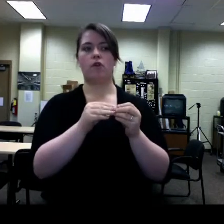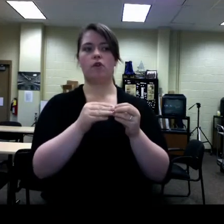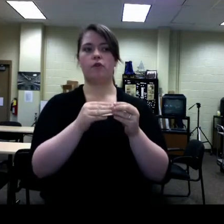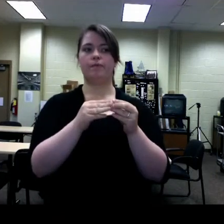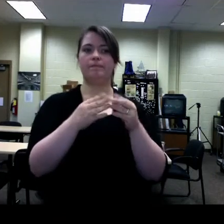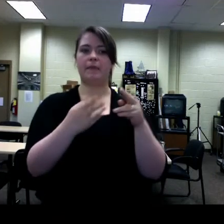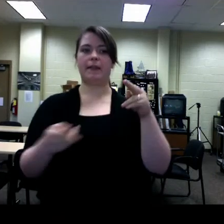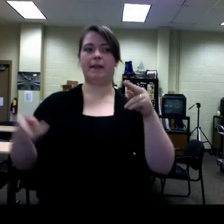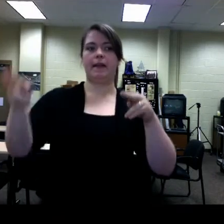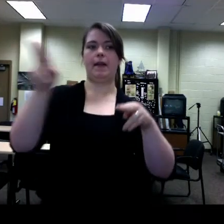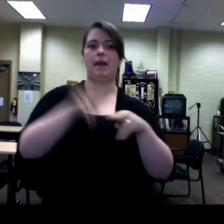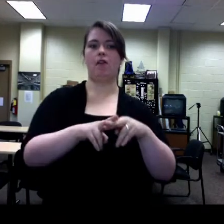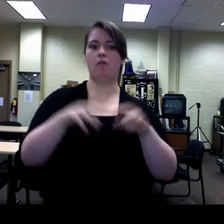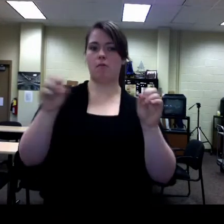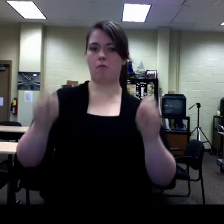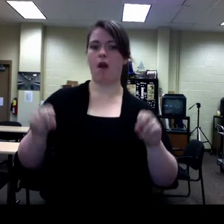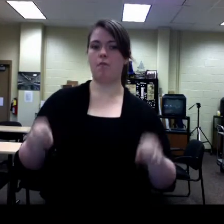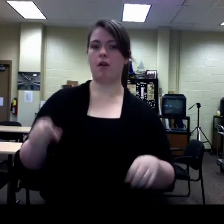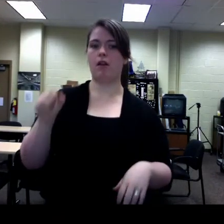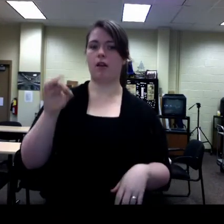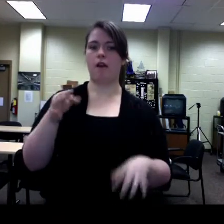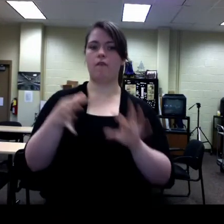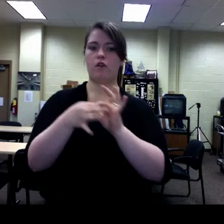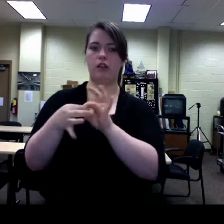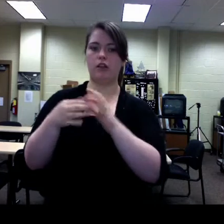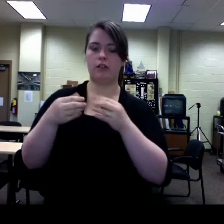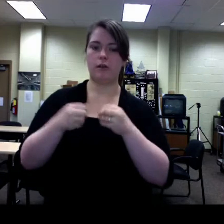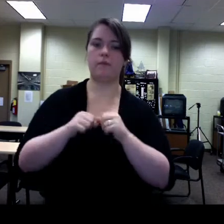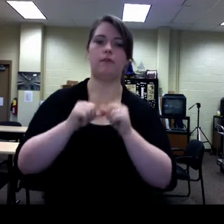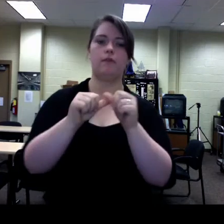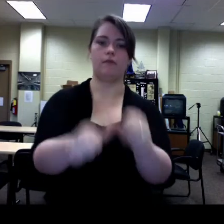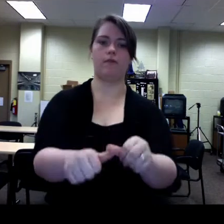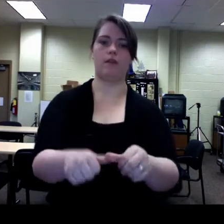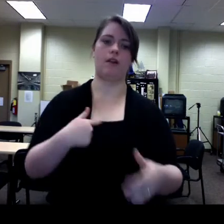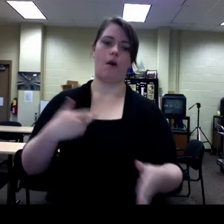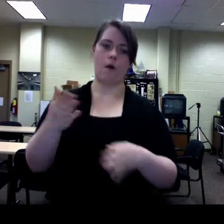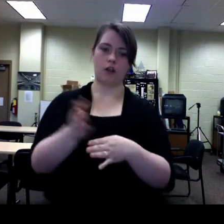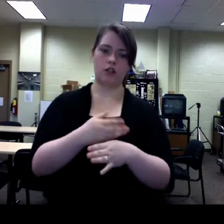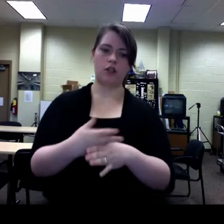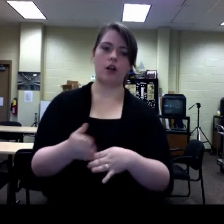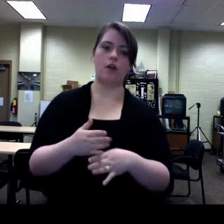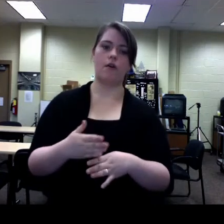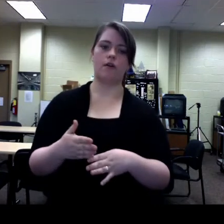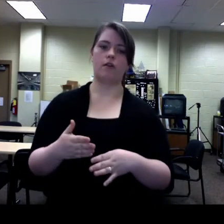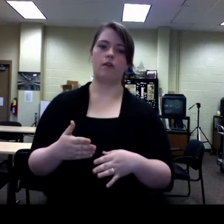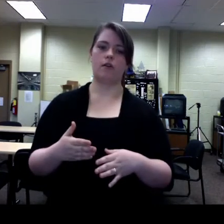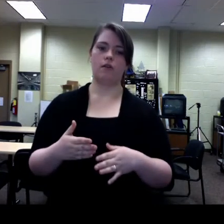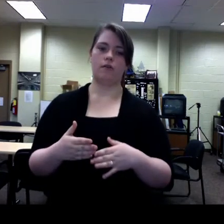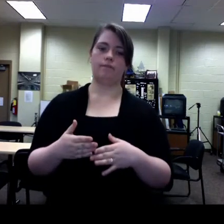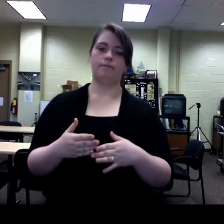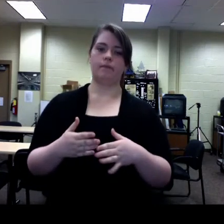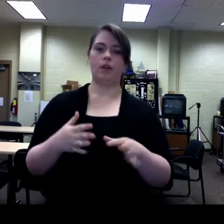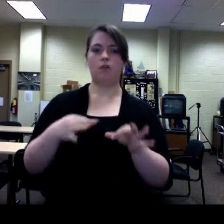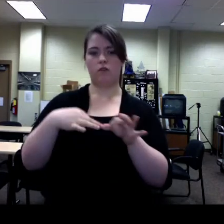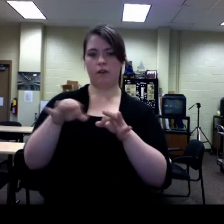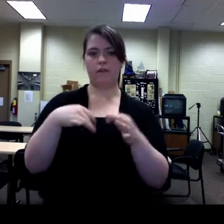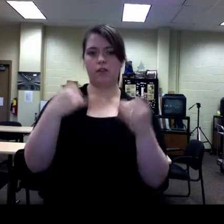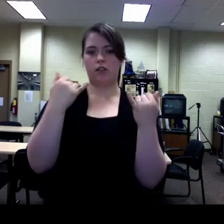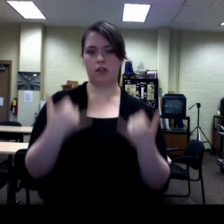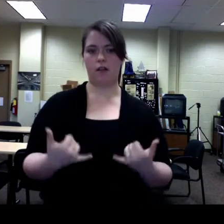I want to share with you a singular definition now, which I think cuts through all of the other